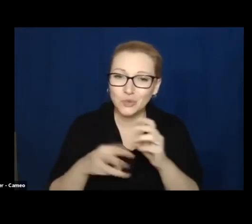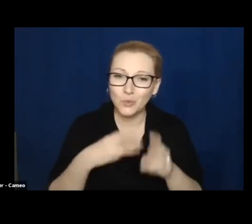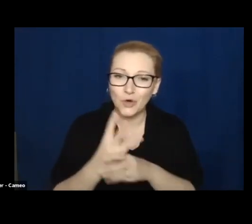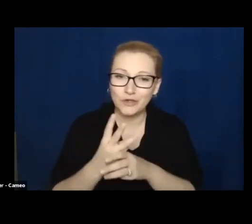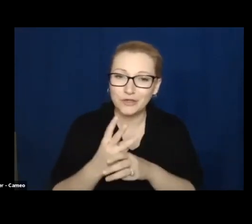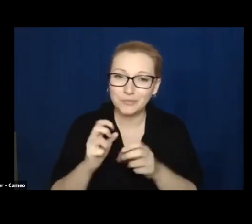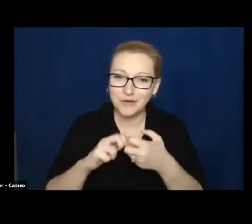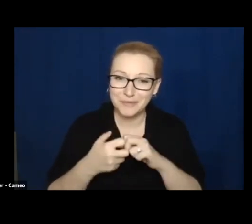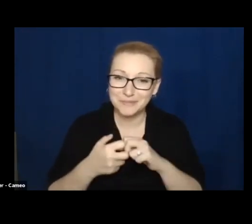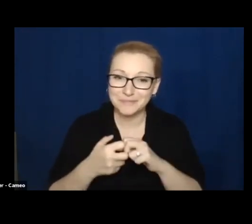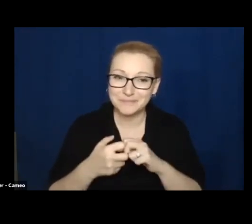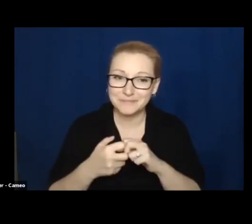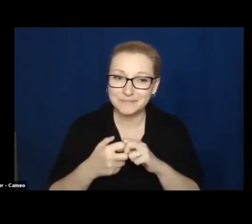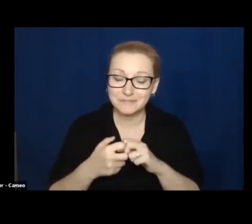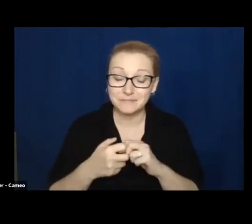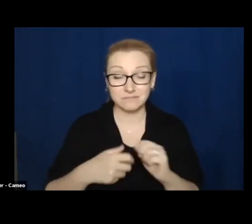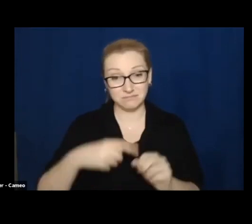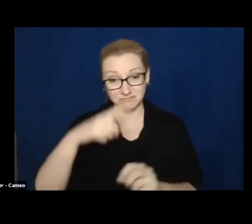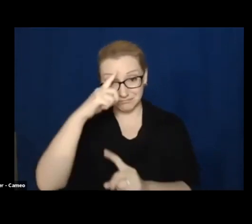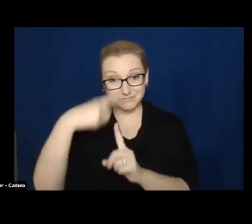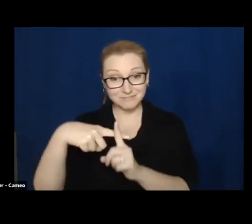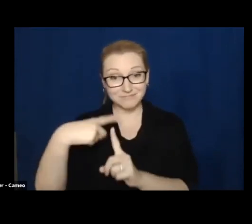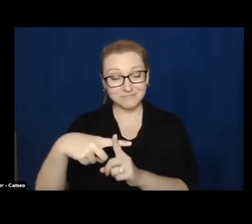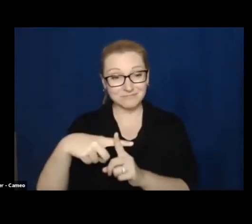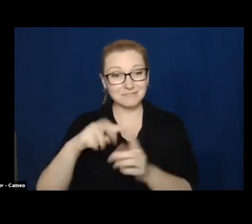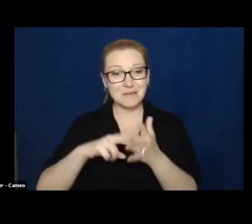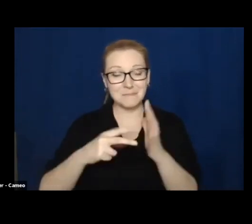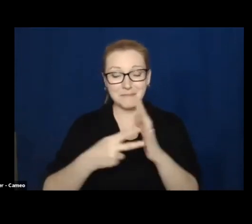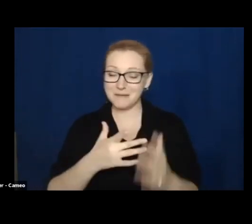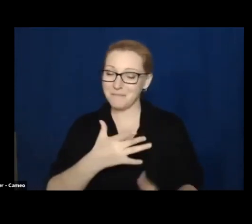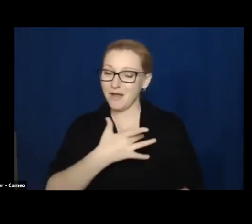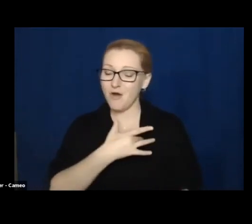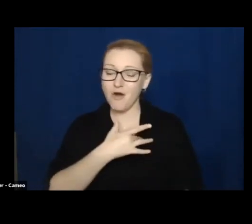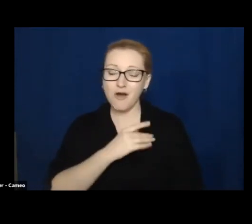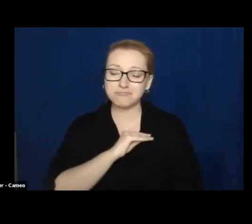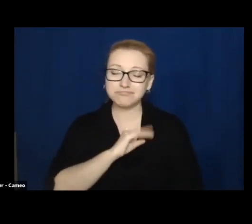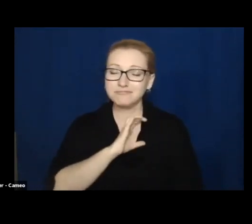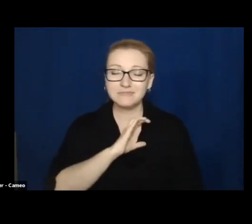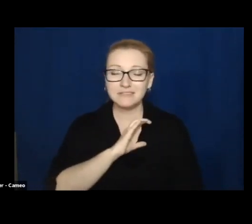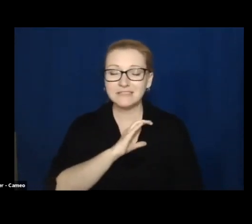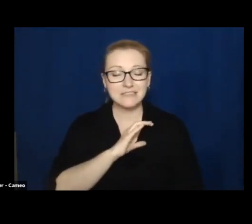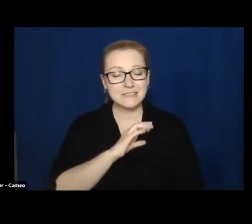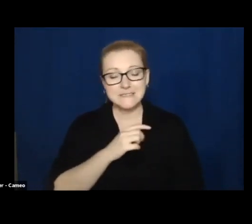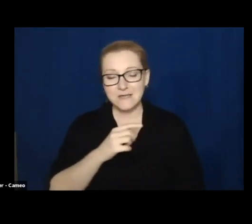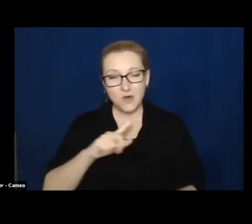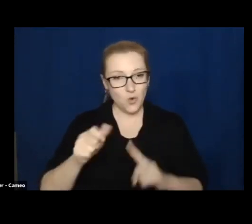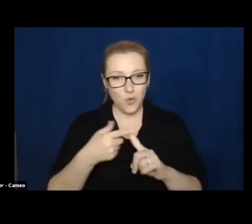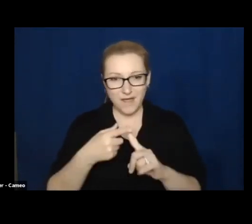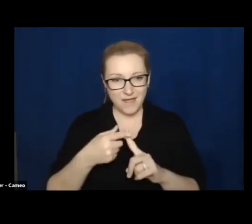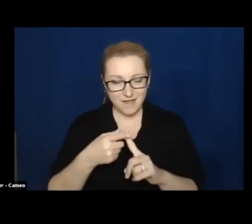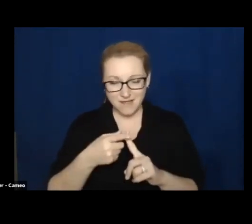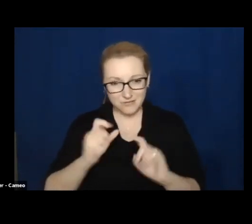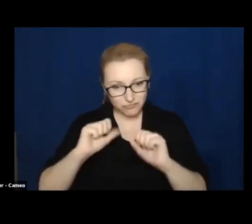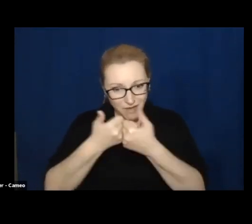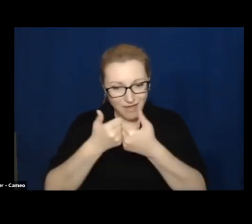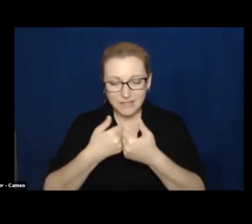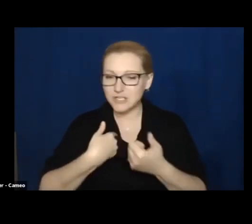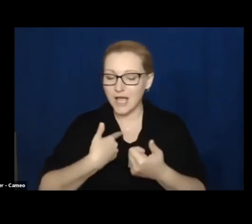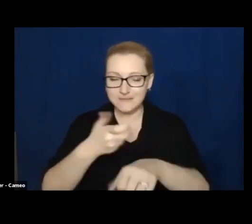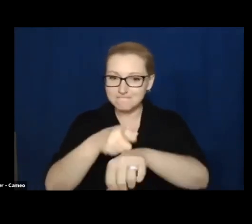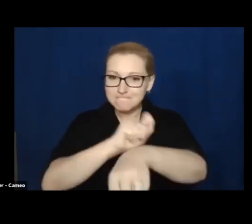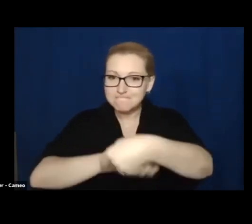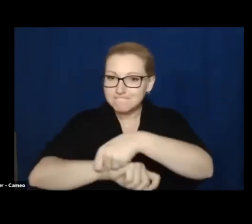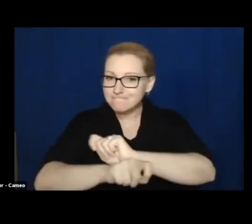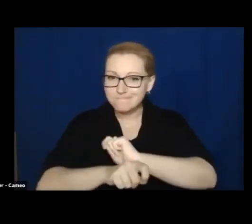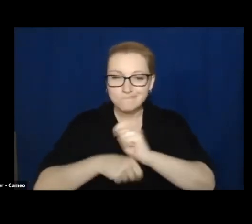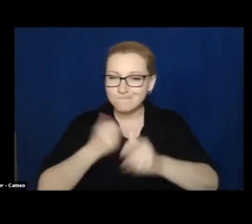positive mindset has allowed me to keep my heart full and my head down when the going gets tough. It's allowed me to live my life